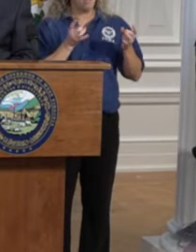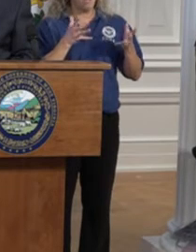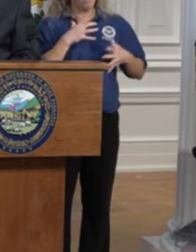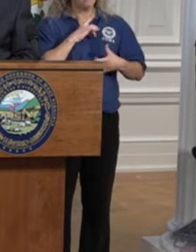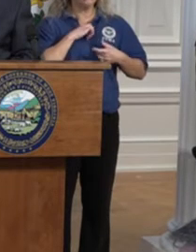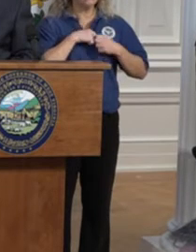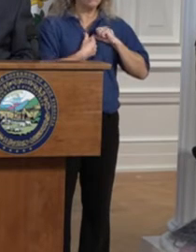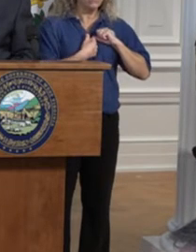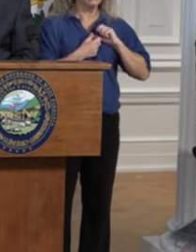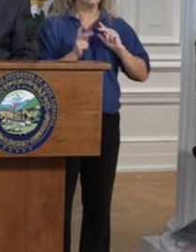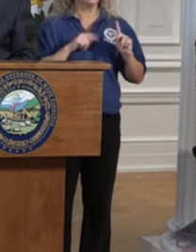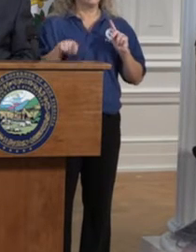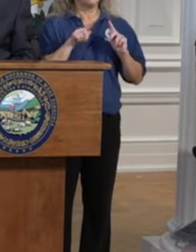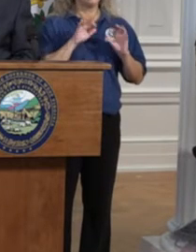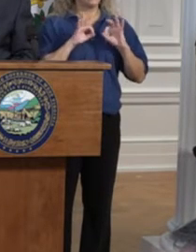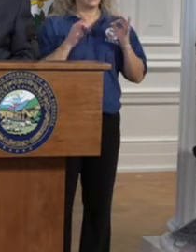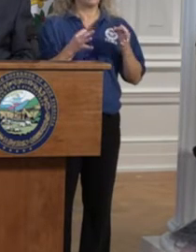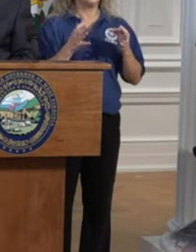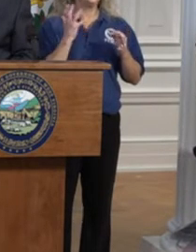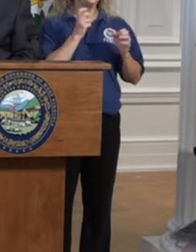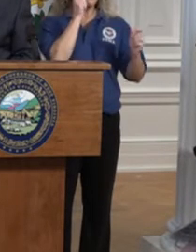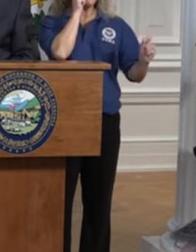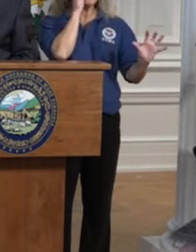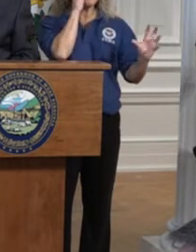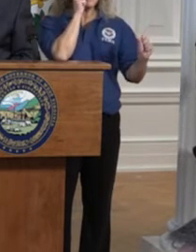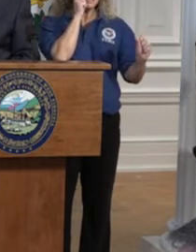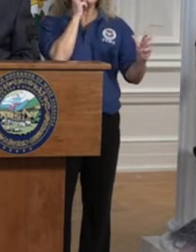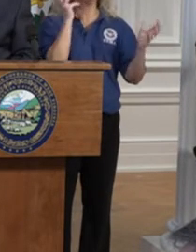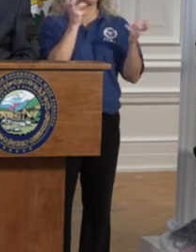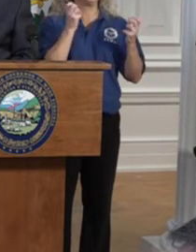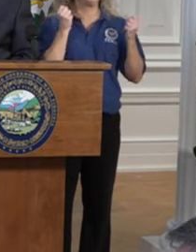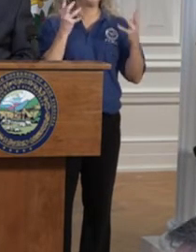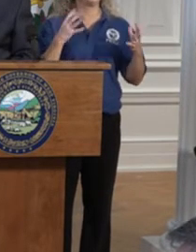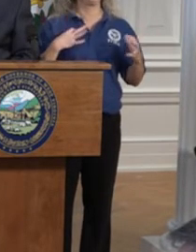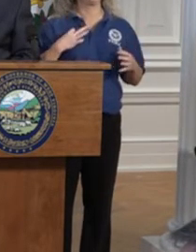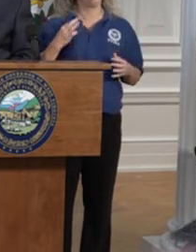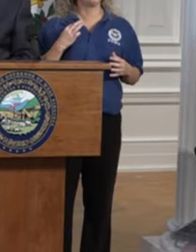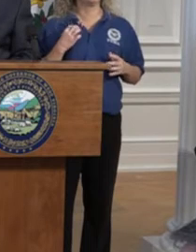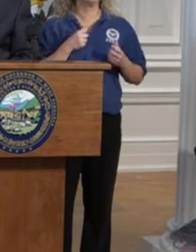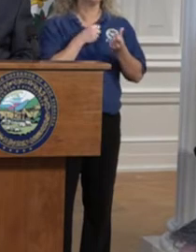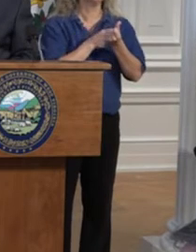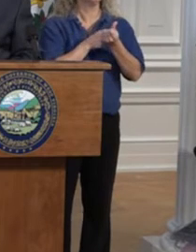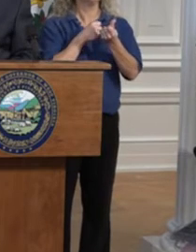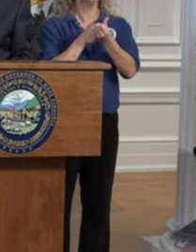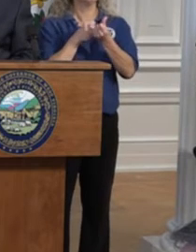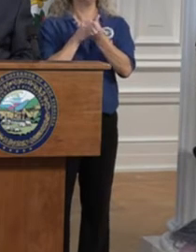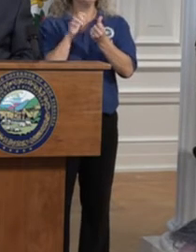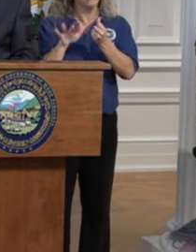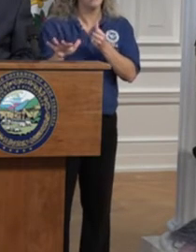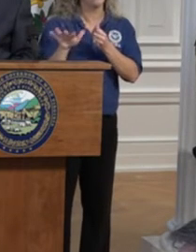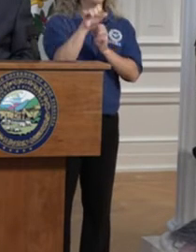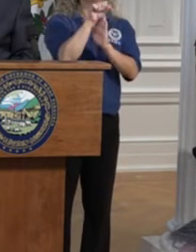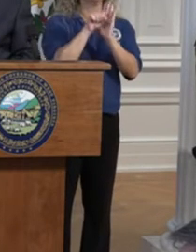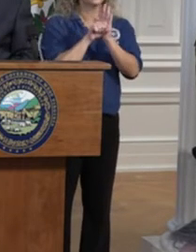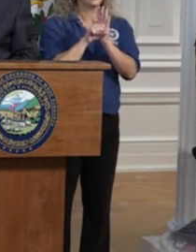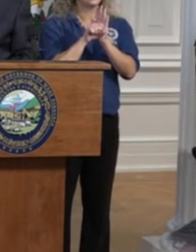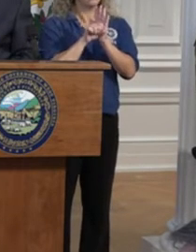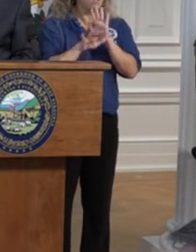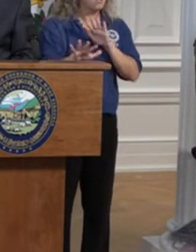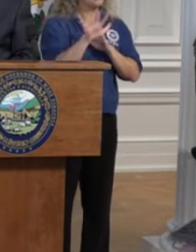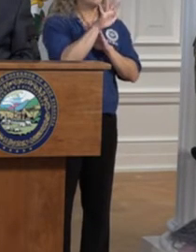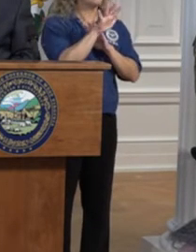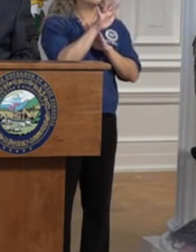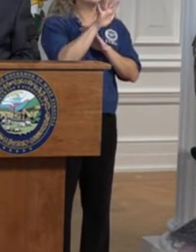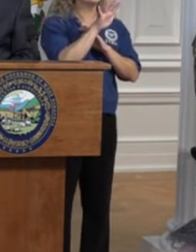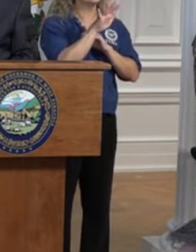for families. I'm just amazed at the amount of volunteers and support that we're getting from all over the state and all over the